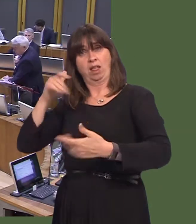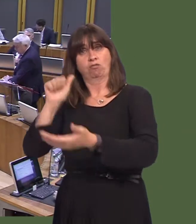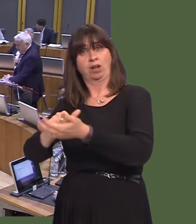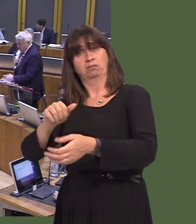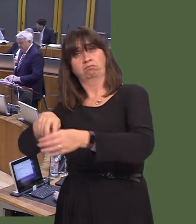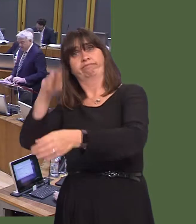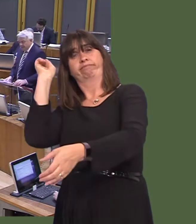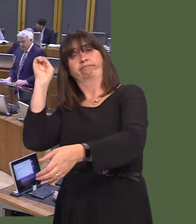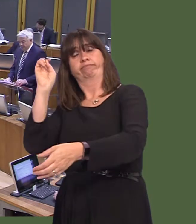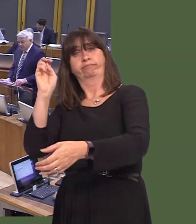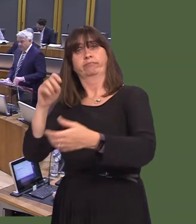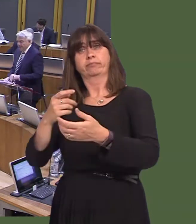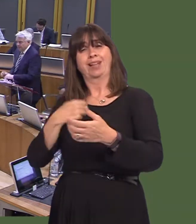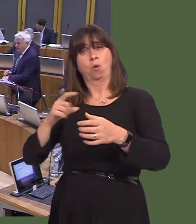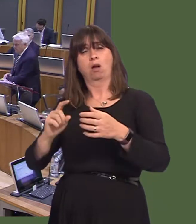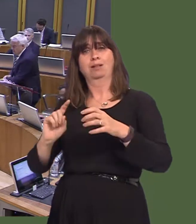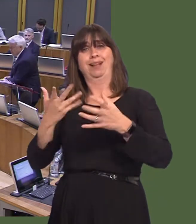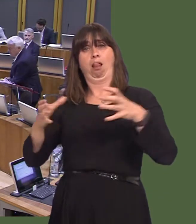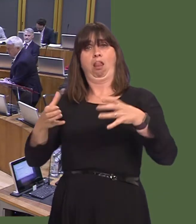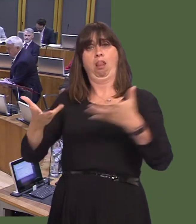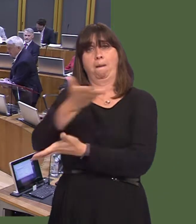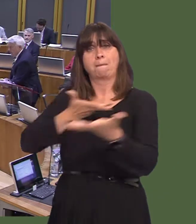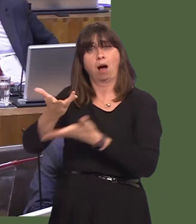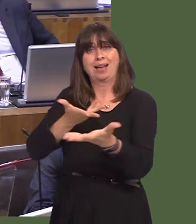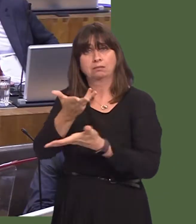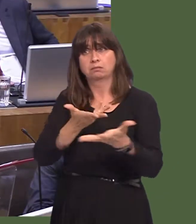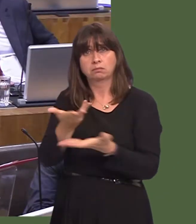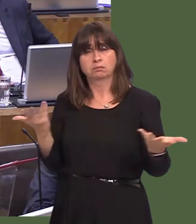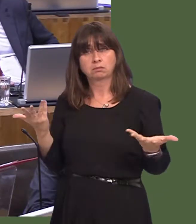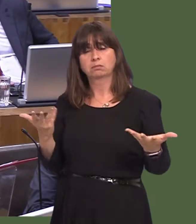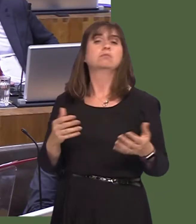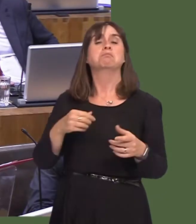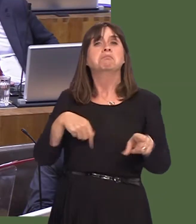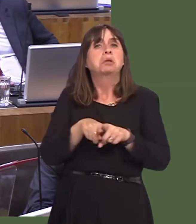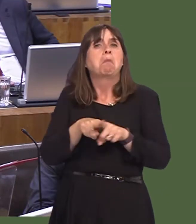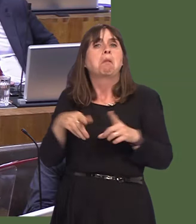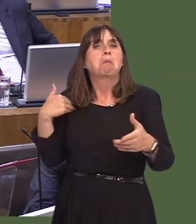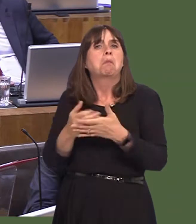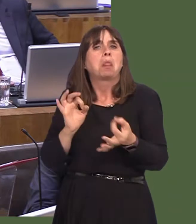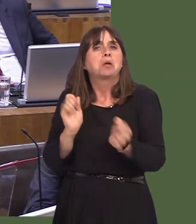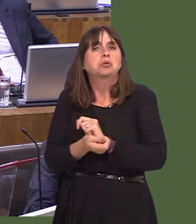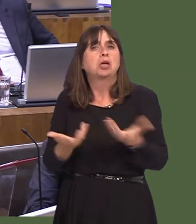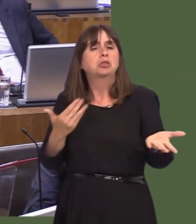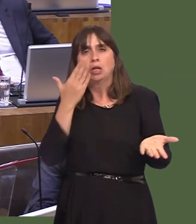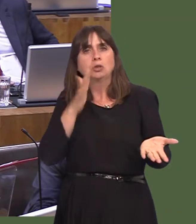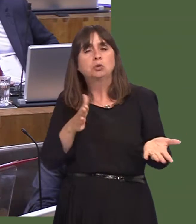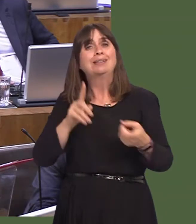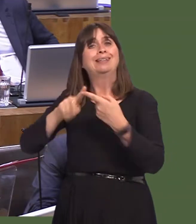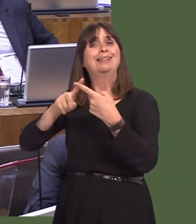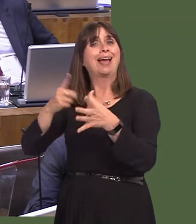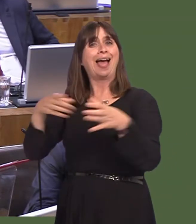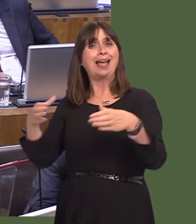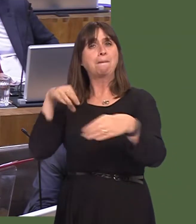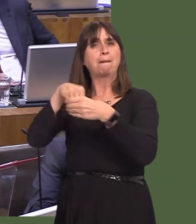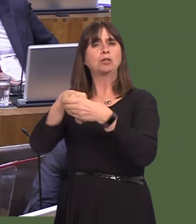look, I'm the First Minister of Wales. I'm not responsible for what happens at Westminster. What I can say is this: our position has not changed. Membership of the EEA is